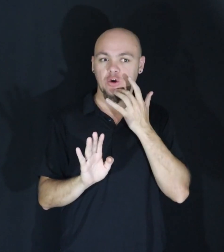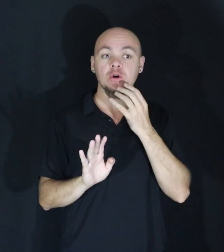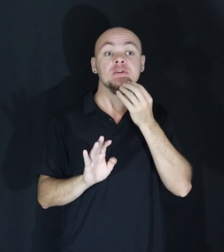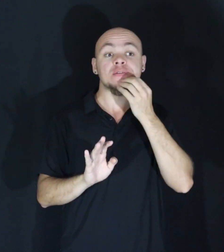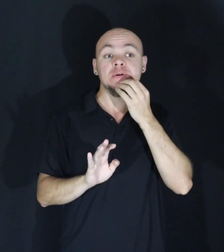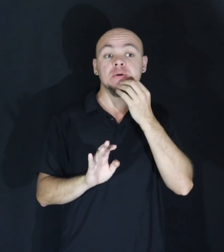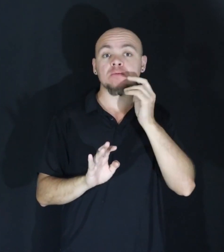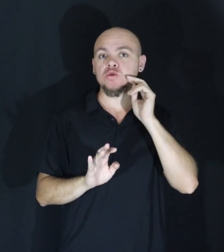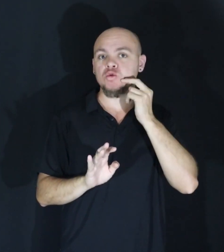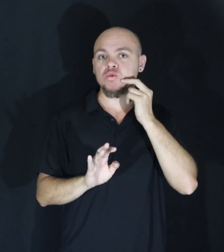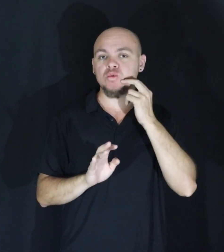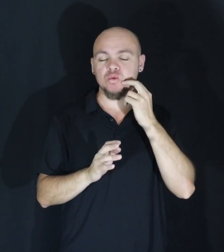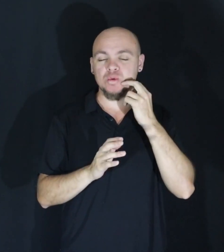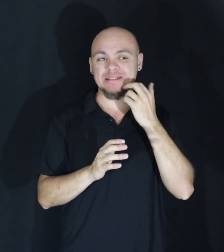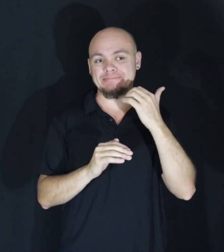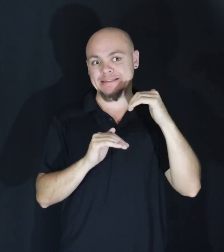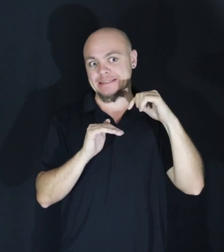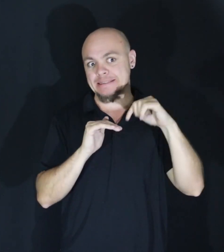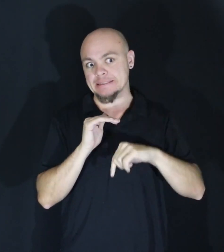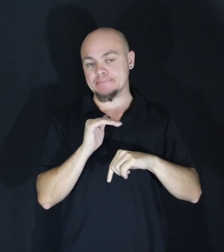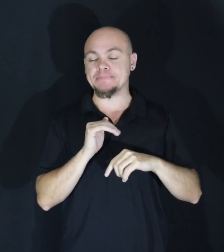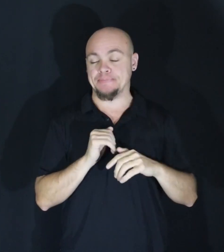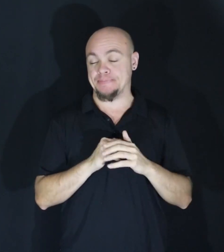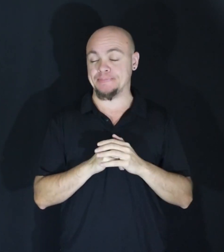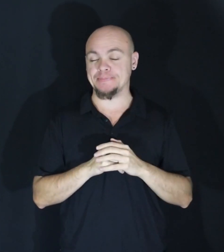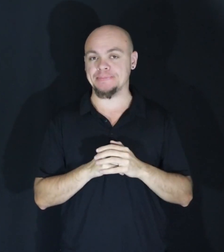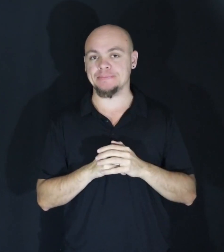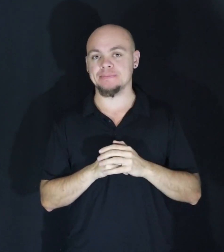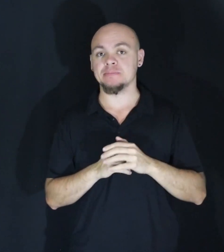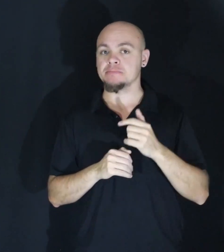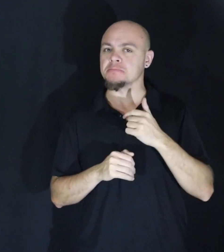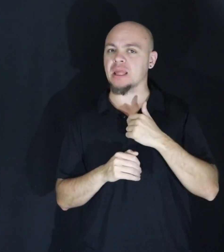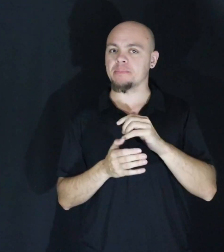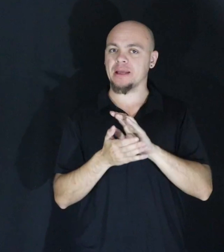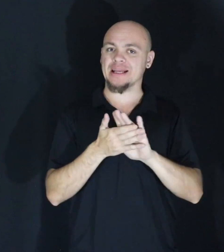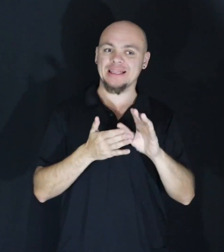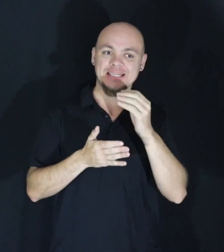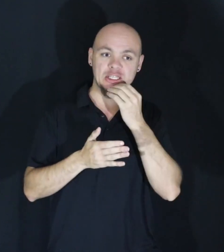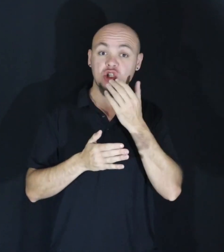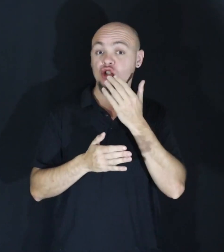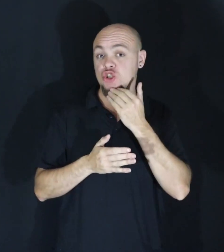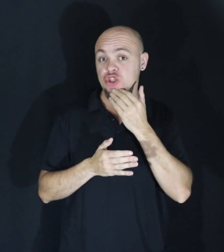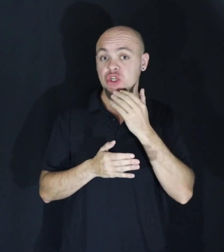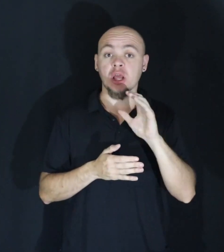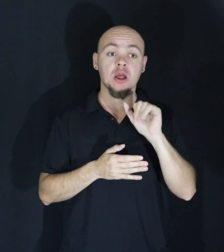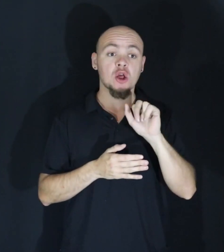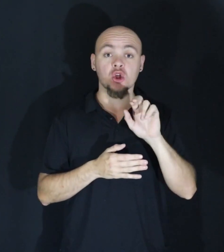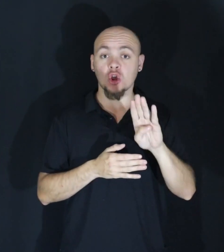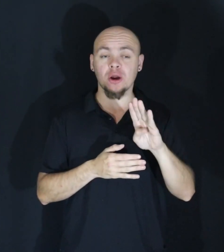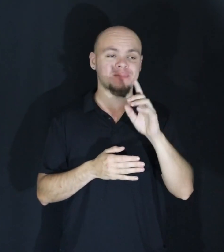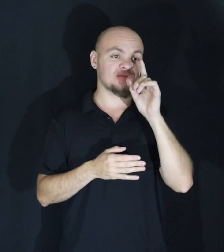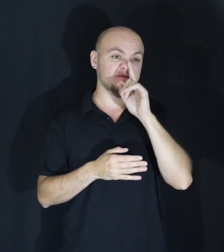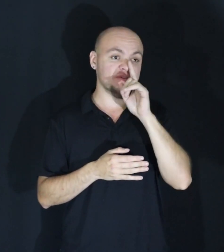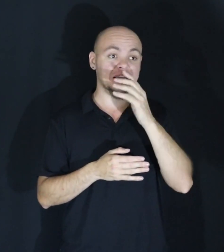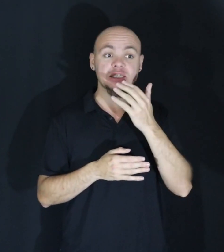foods. Here's how I see it. I am a clean eater. No sugar, no garbage, no artificial